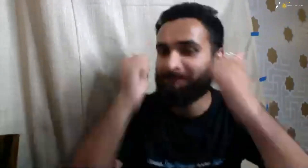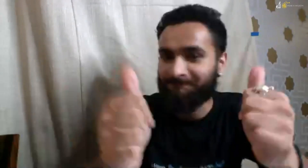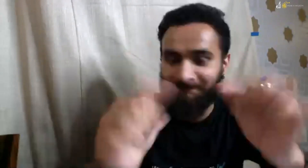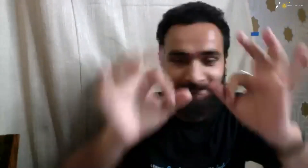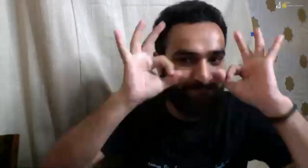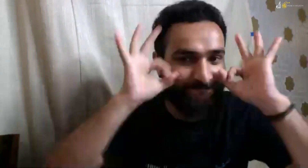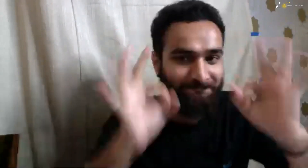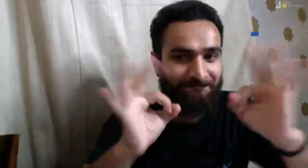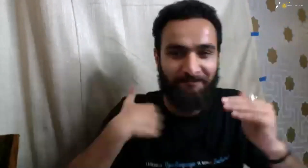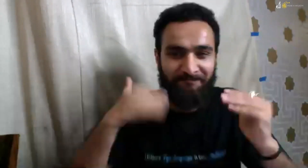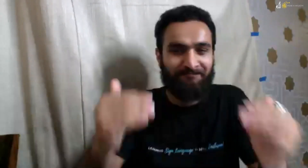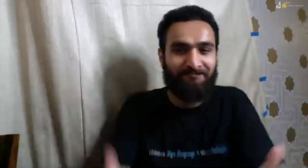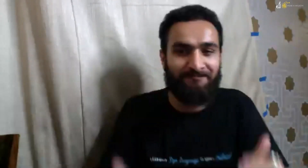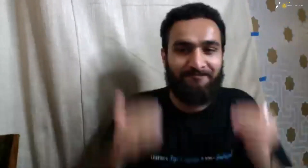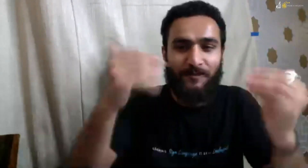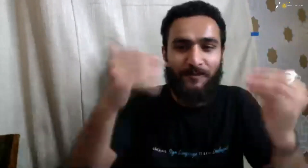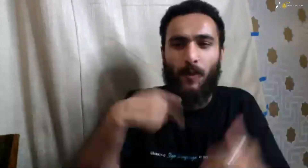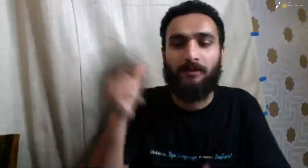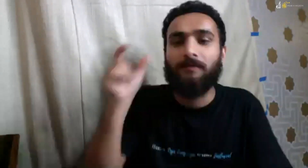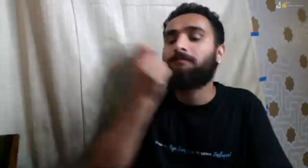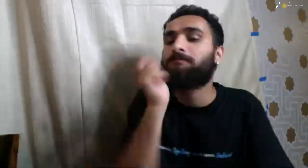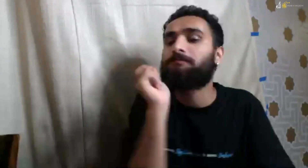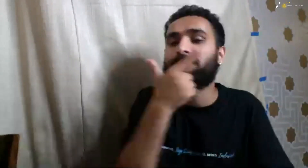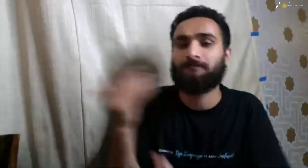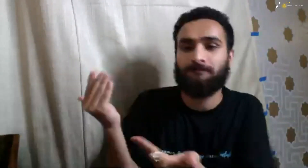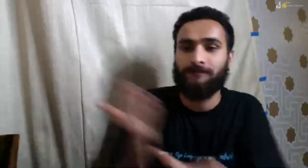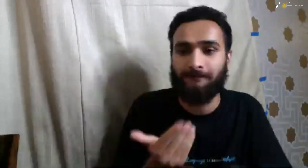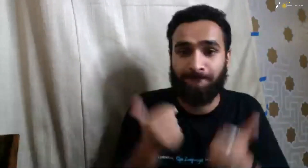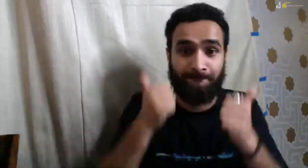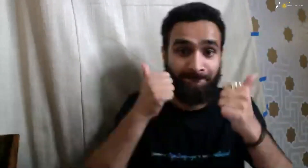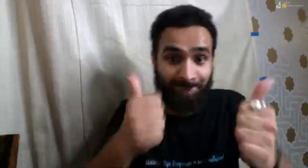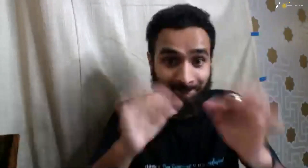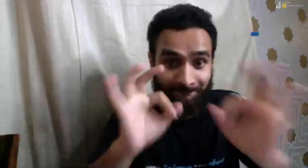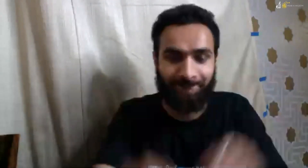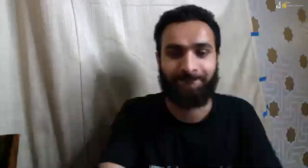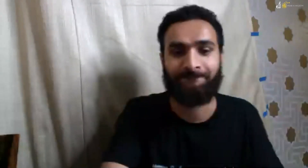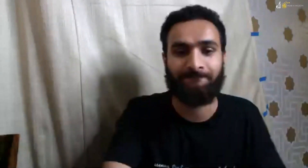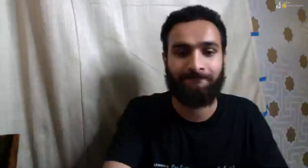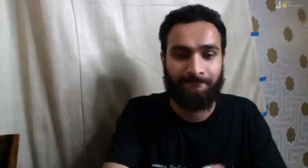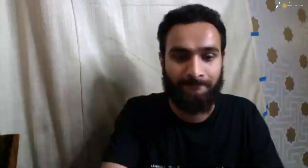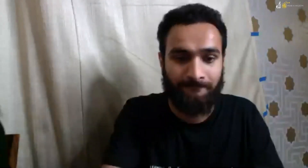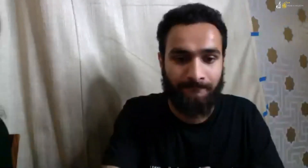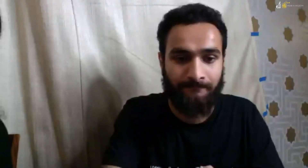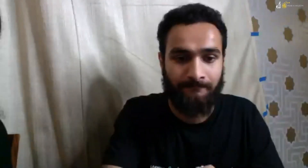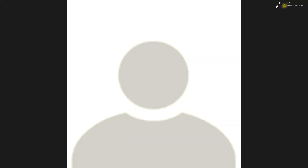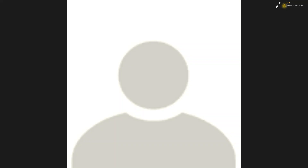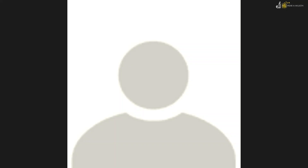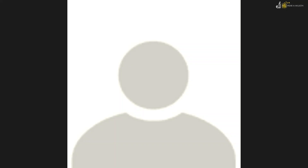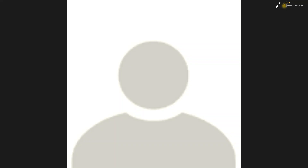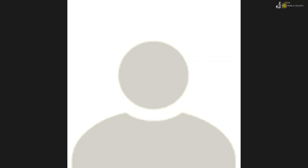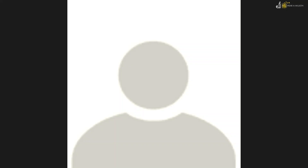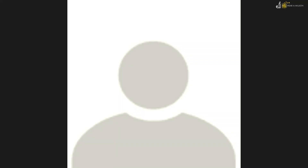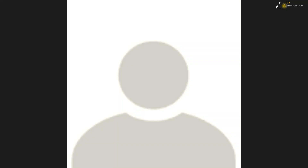maybe. 3% have said no. Great. So now we will go ahead and now Muskan will take over.